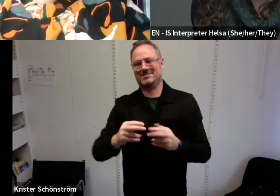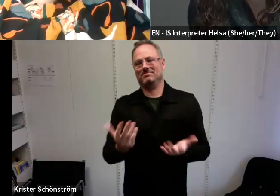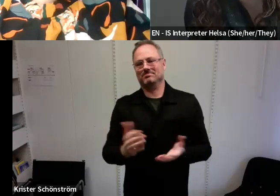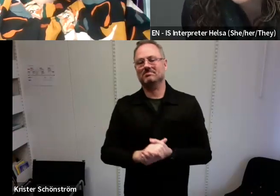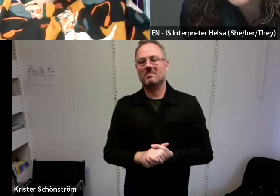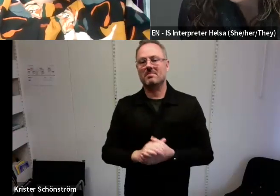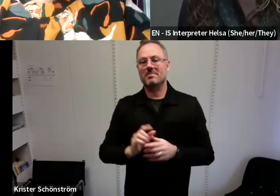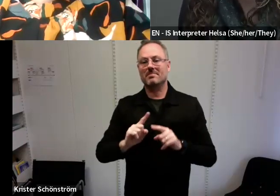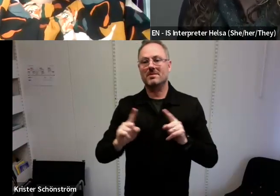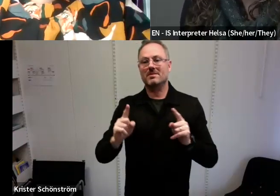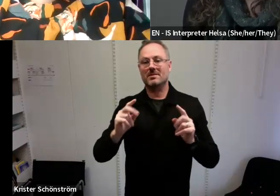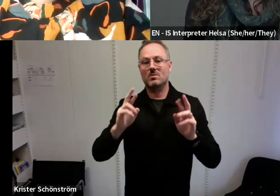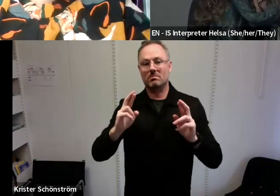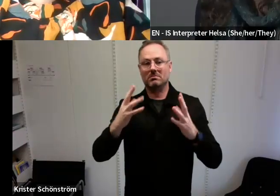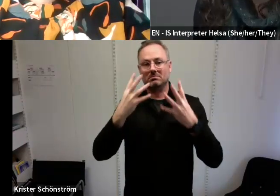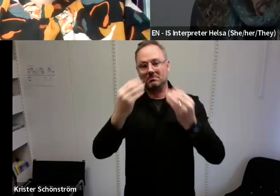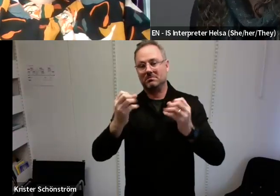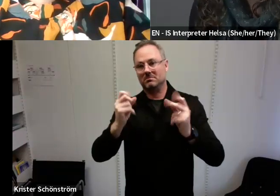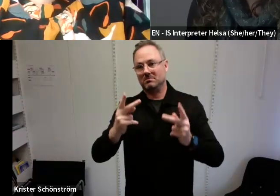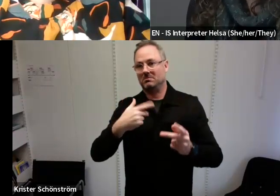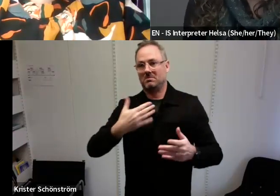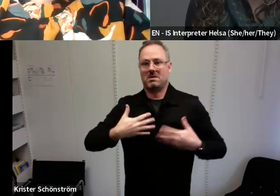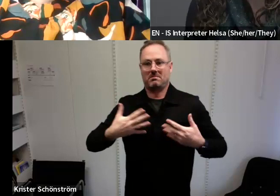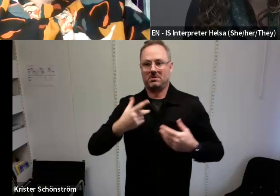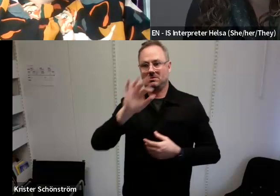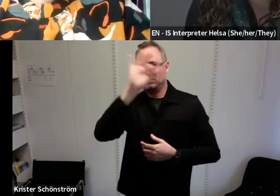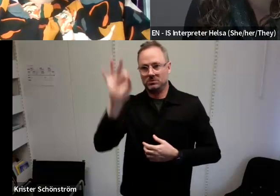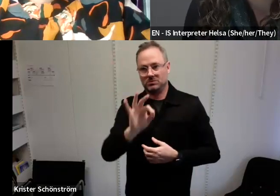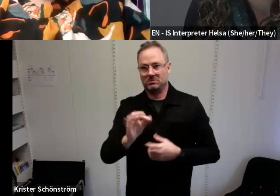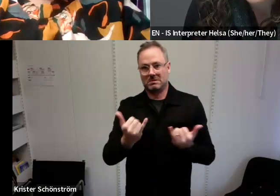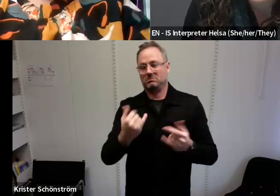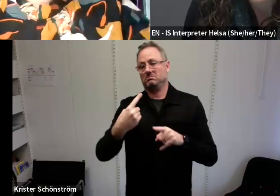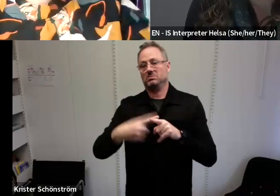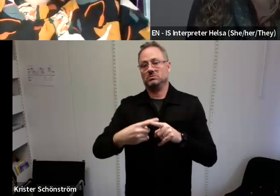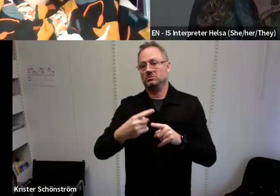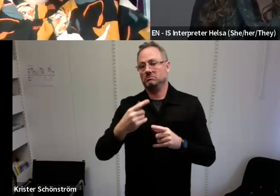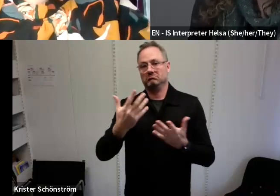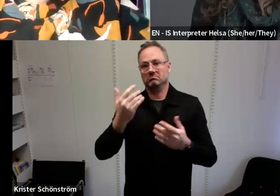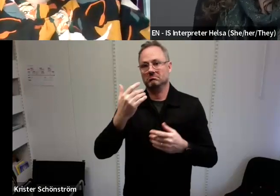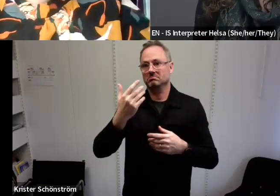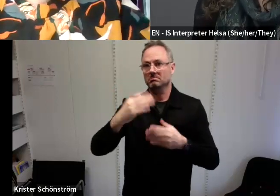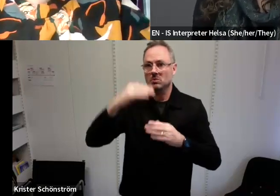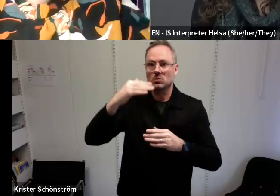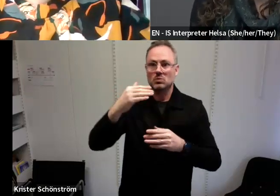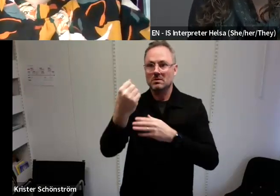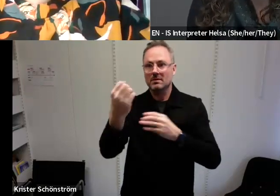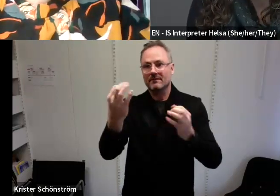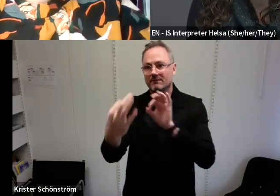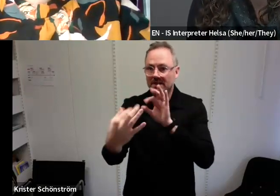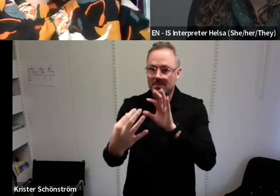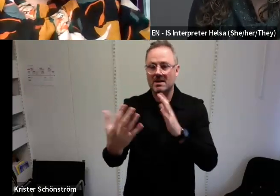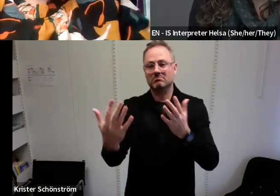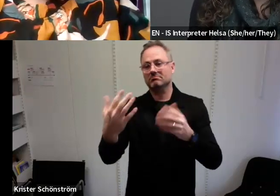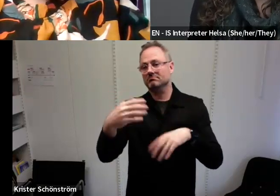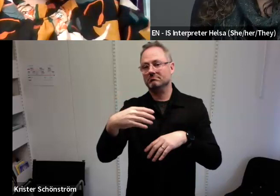so quickly, but that was my presentation, and hopefully you were able to understand it. I'm very happy to answer any questions that you